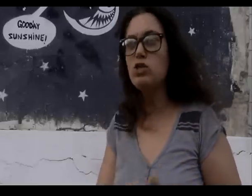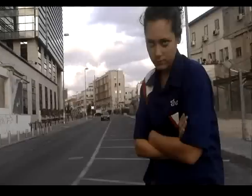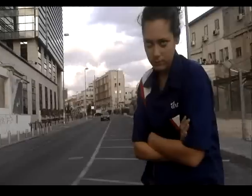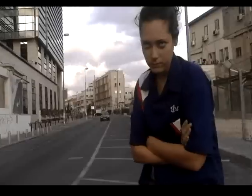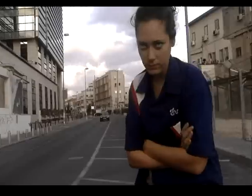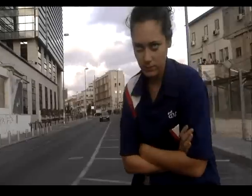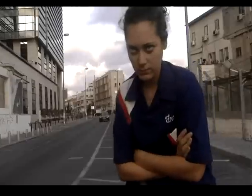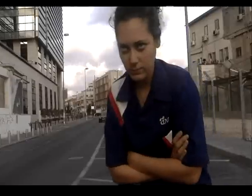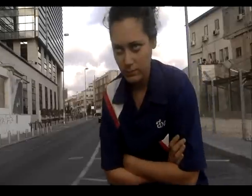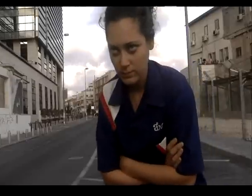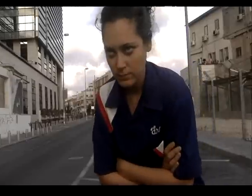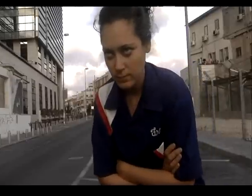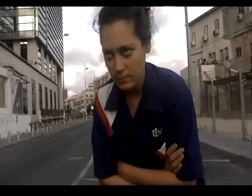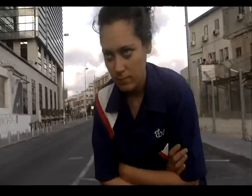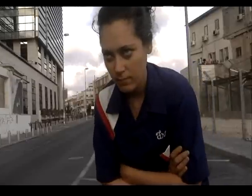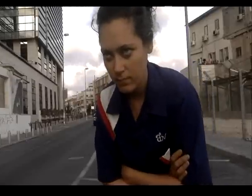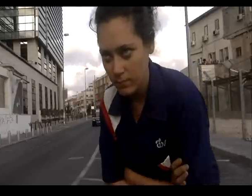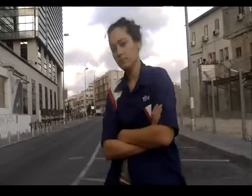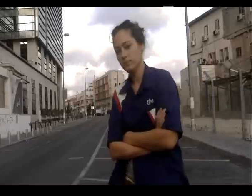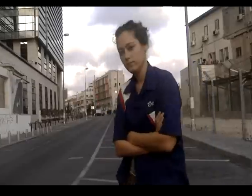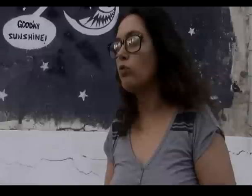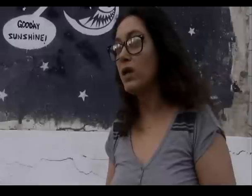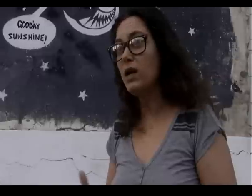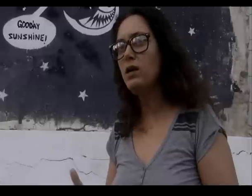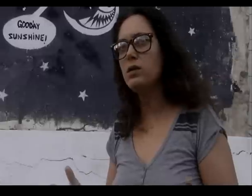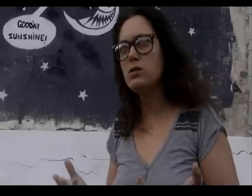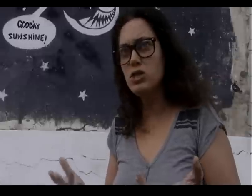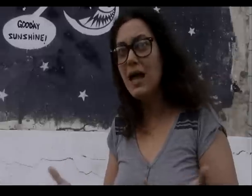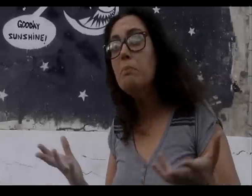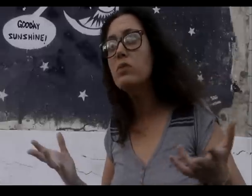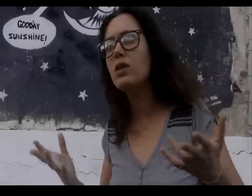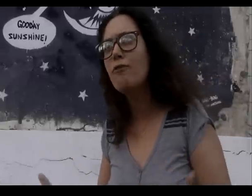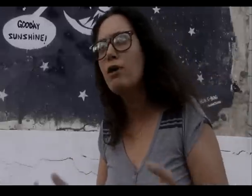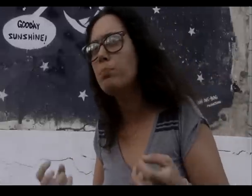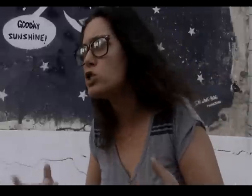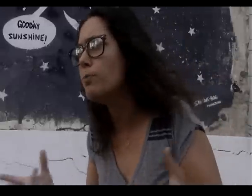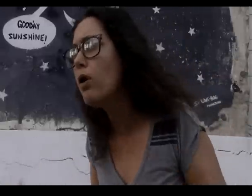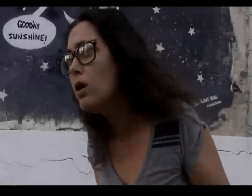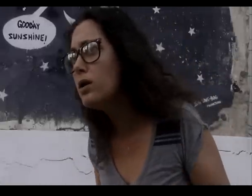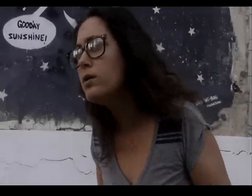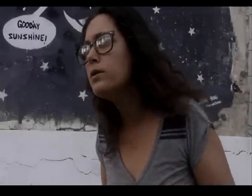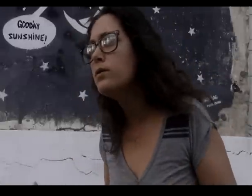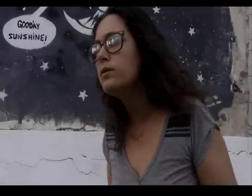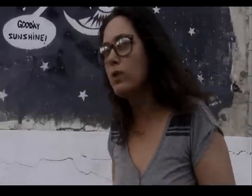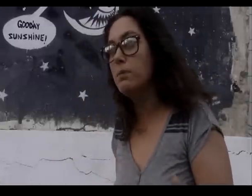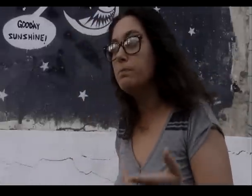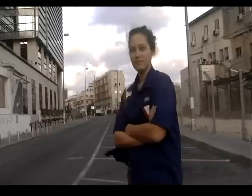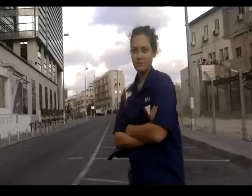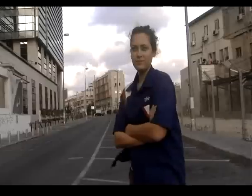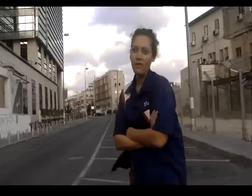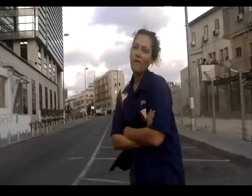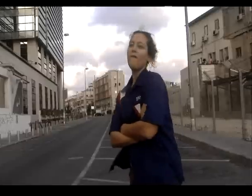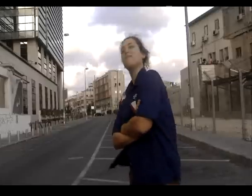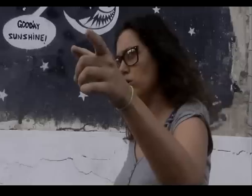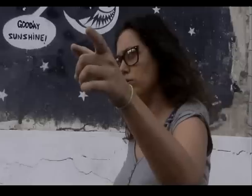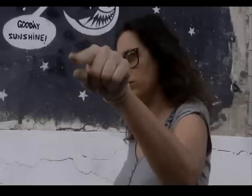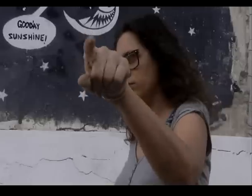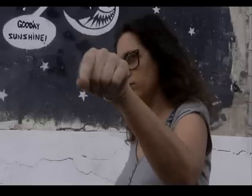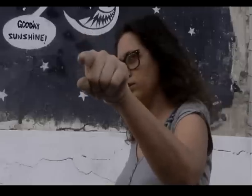your grandmother. I miss every grandmother. So can I? Is time travel possible? Well, you think no.